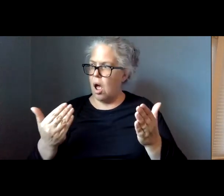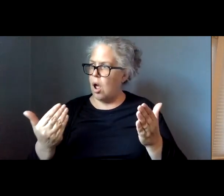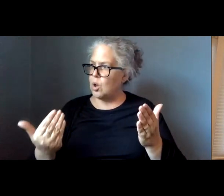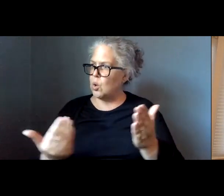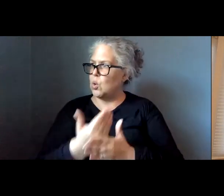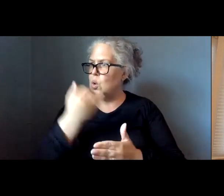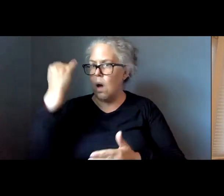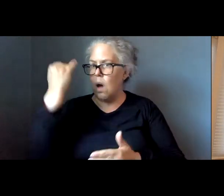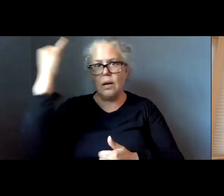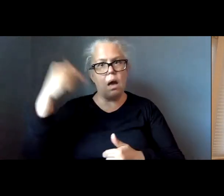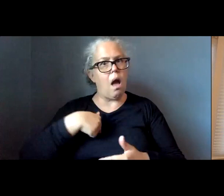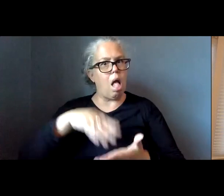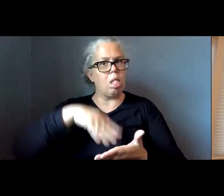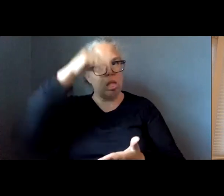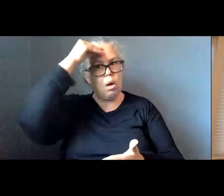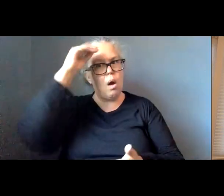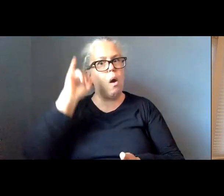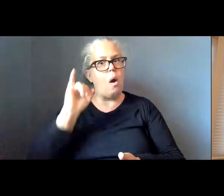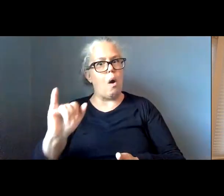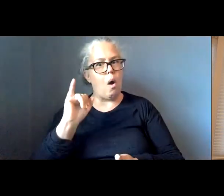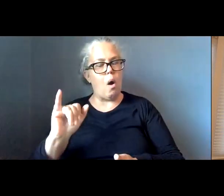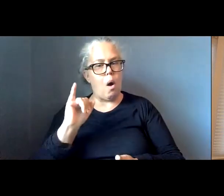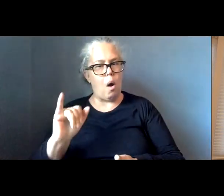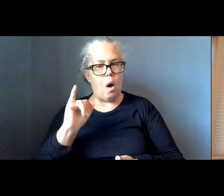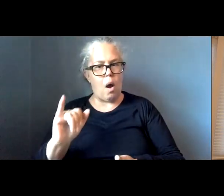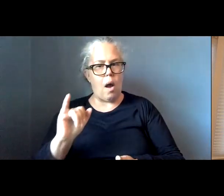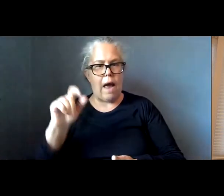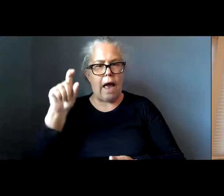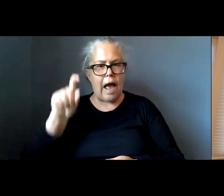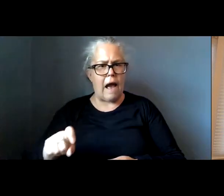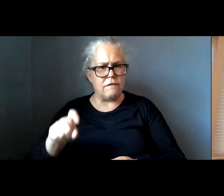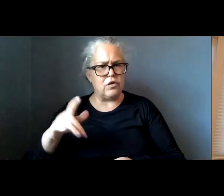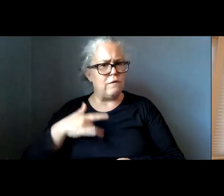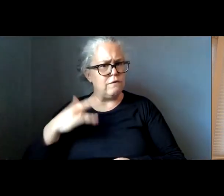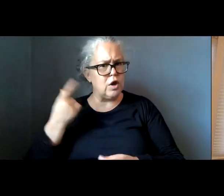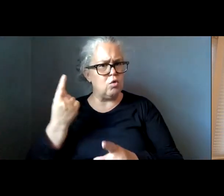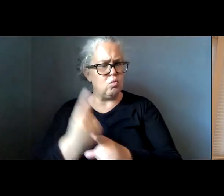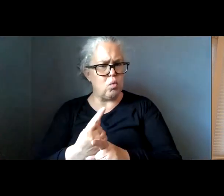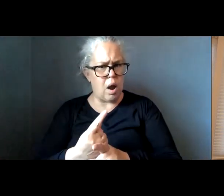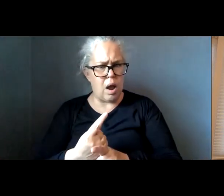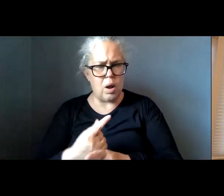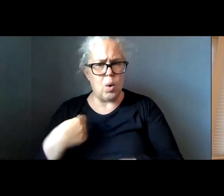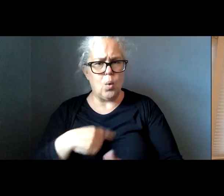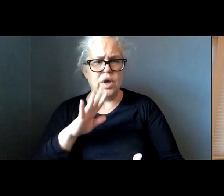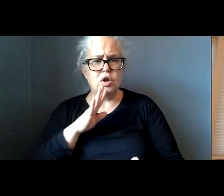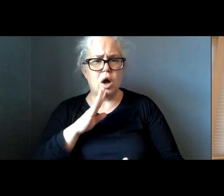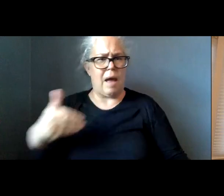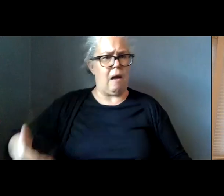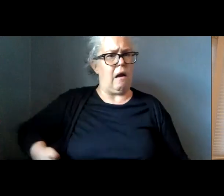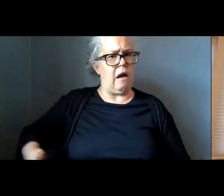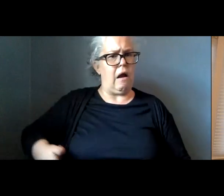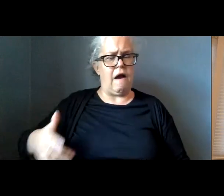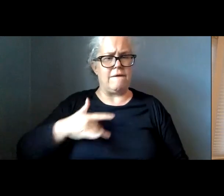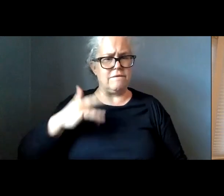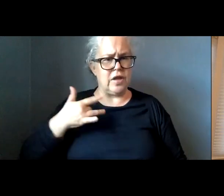Simply put, it had to feel right. Just as we talk in terms of gut feelings or being rubbed